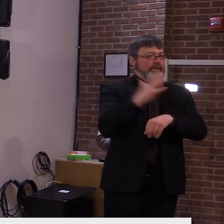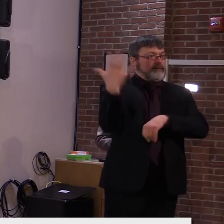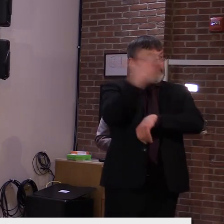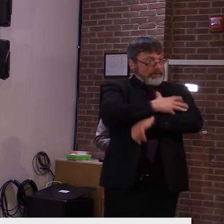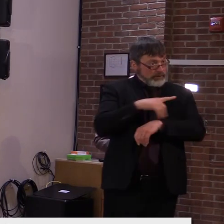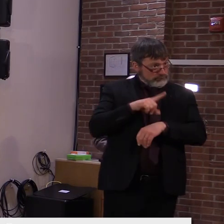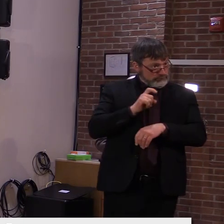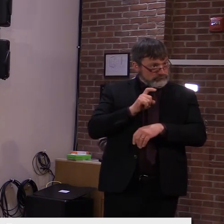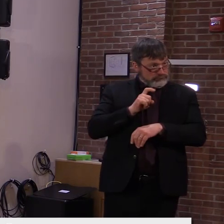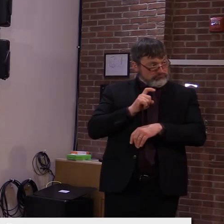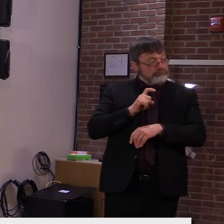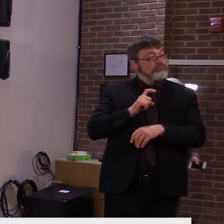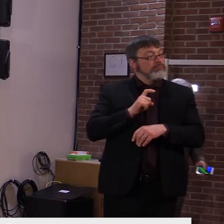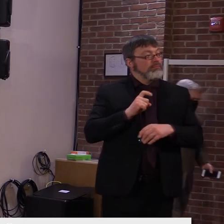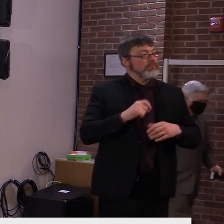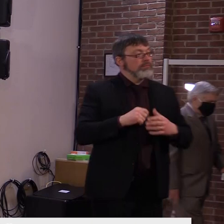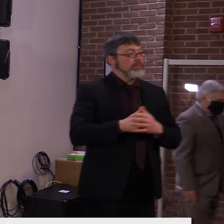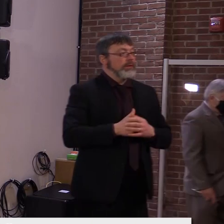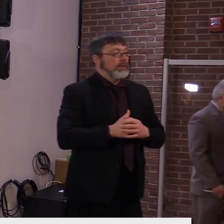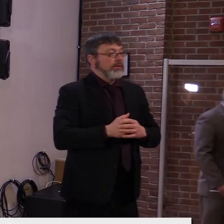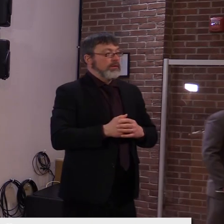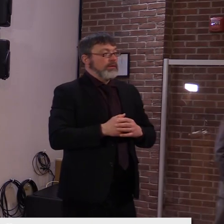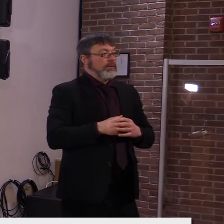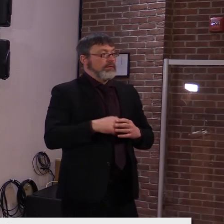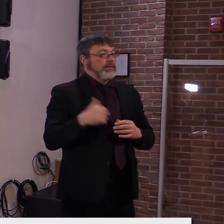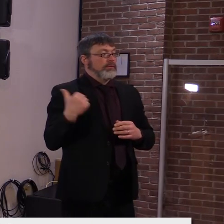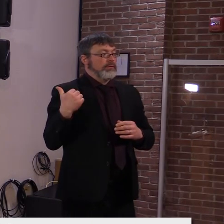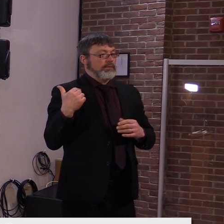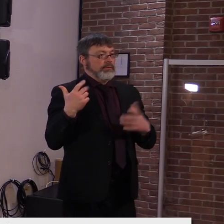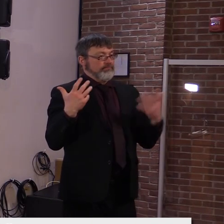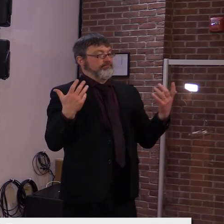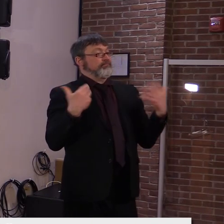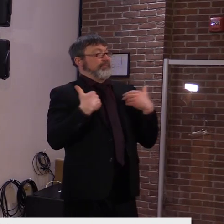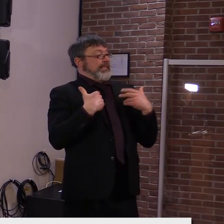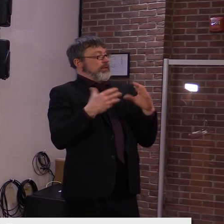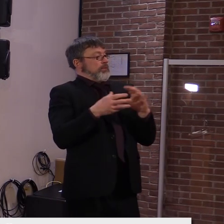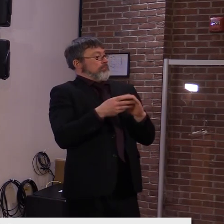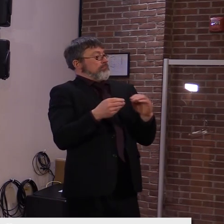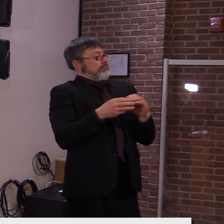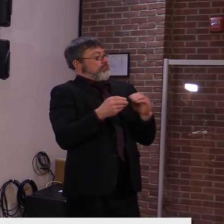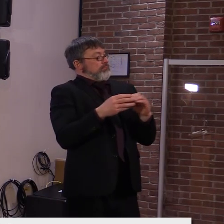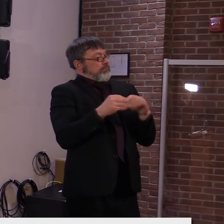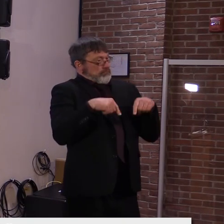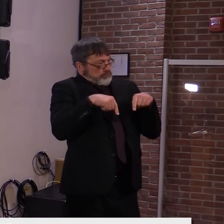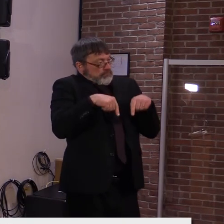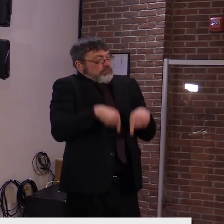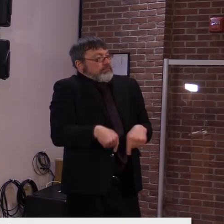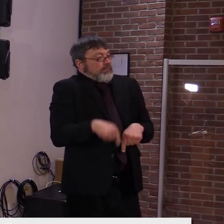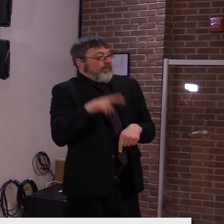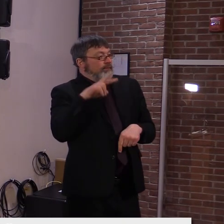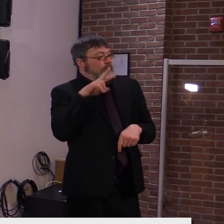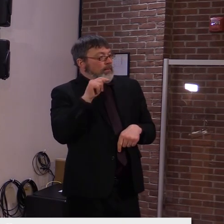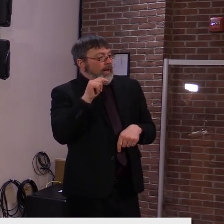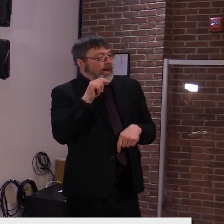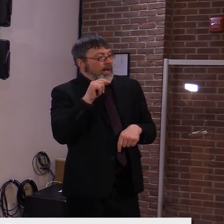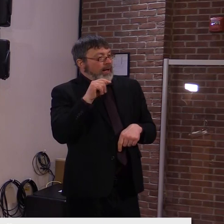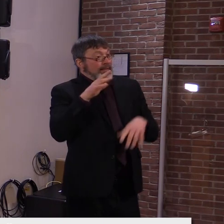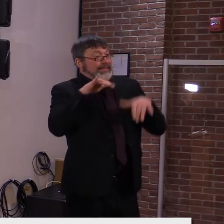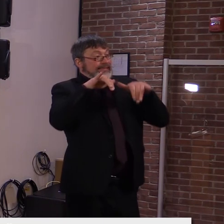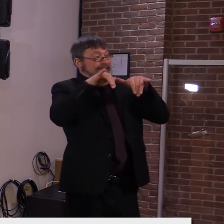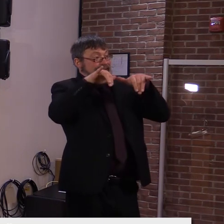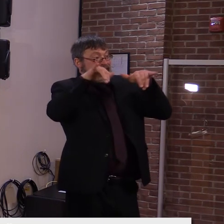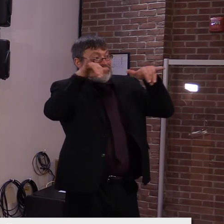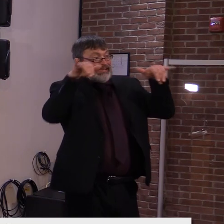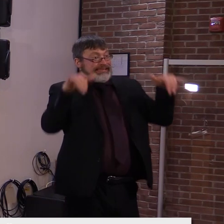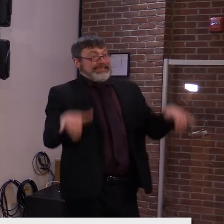No, here in Vermont, we have a very different school system than in some states in